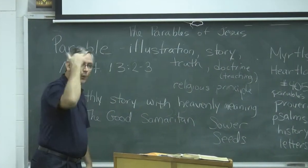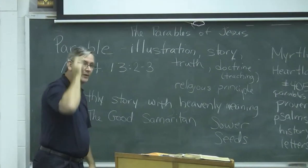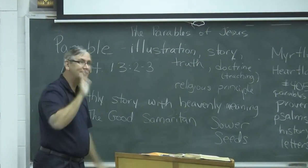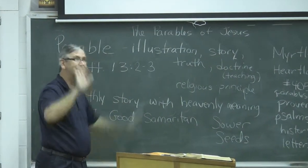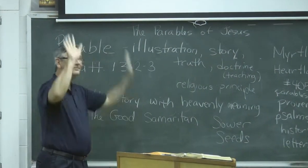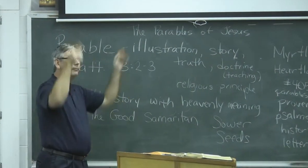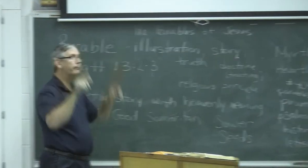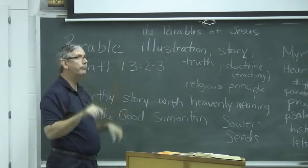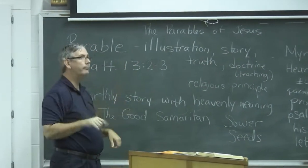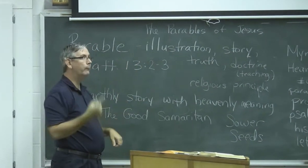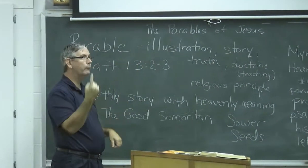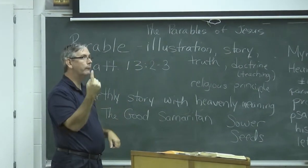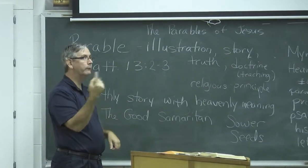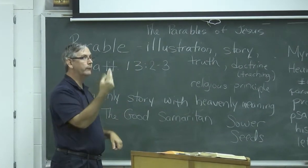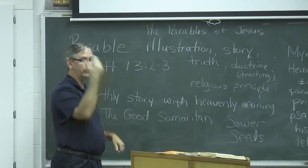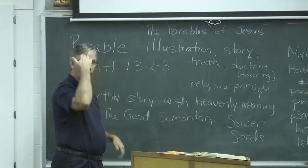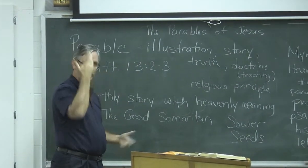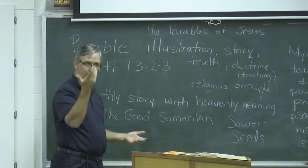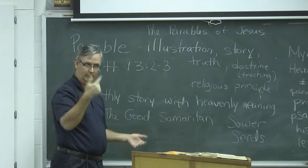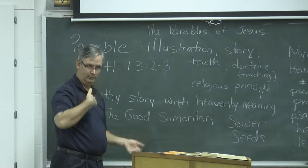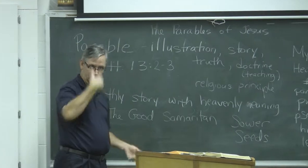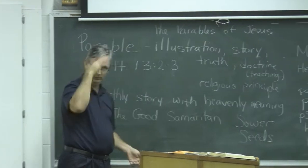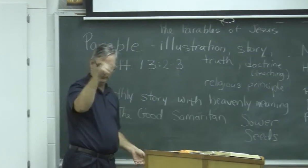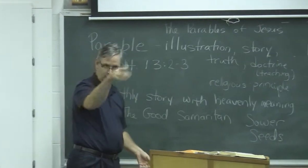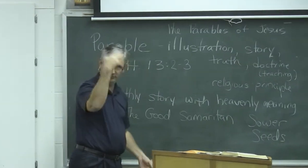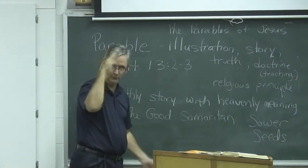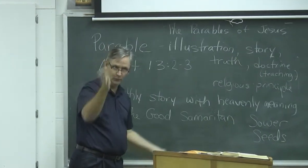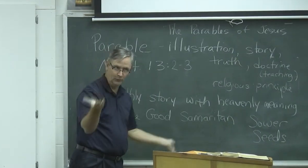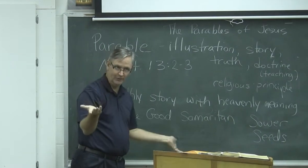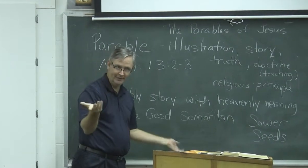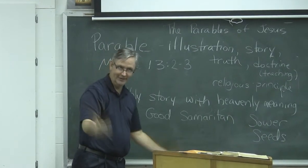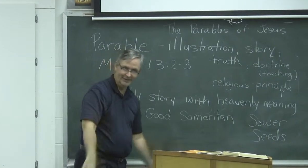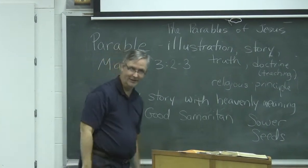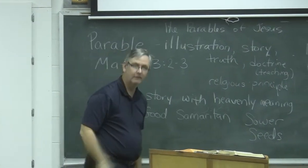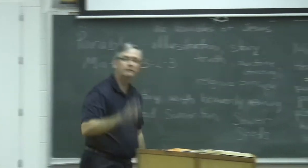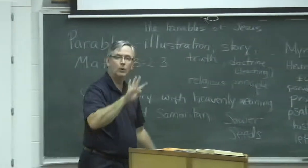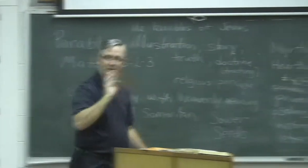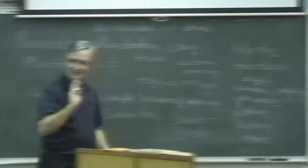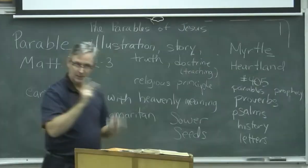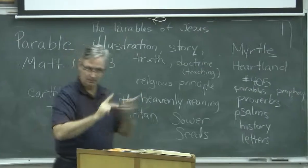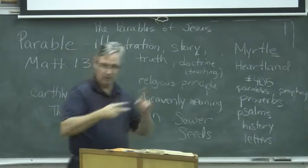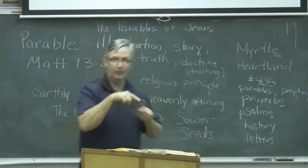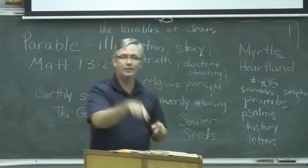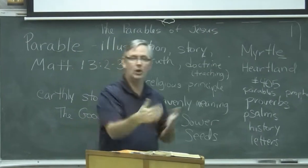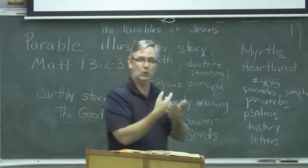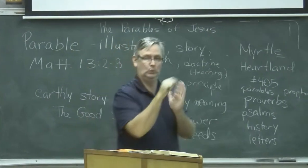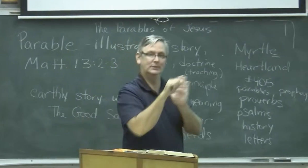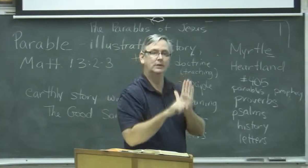parables? You know how many there were? Maybe 1, 2, or 3? We don't know. There's about 46 parables in the